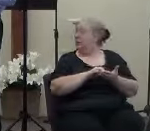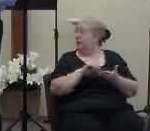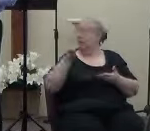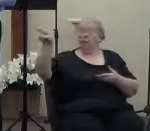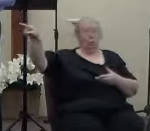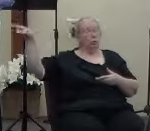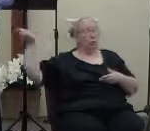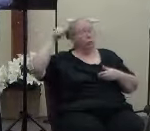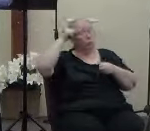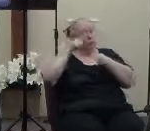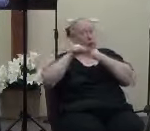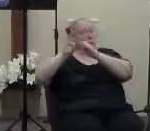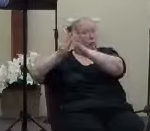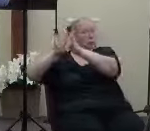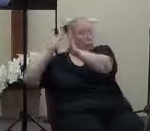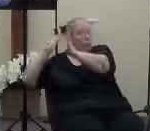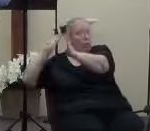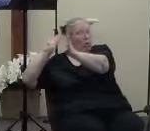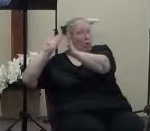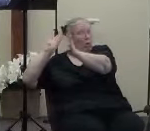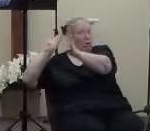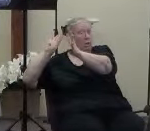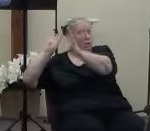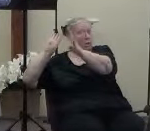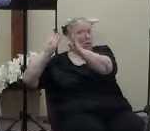there and rebuilt it with 50 new chairs.